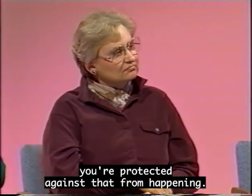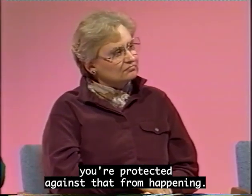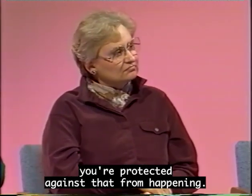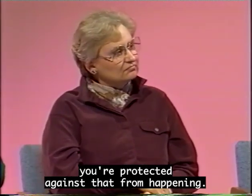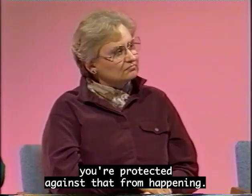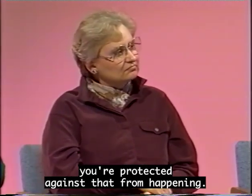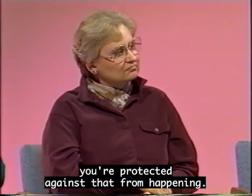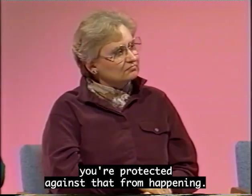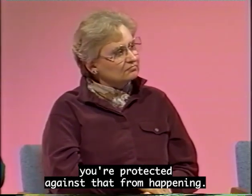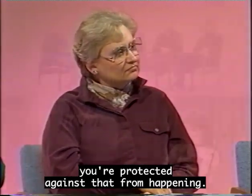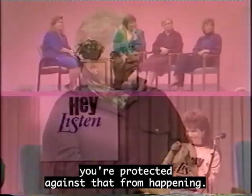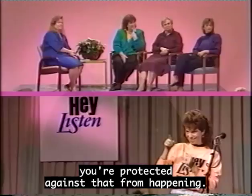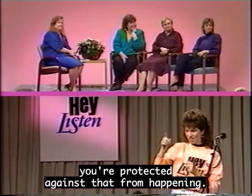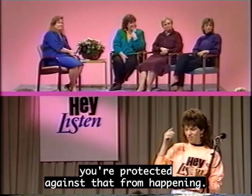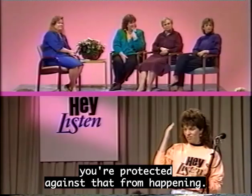that from happening.